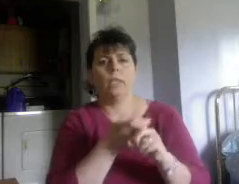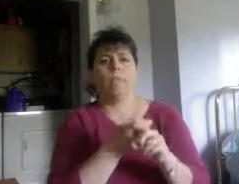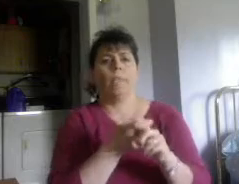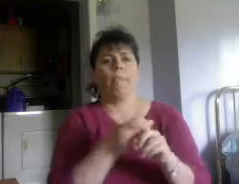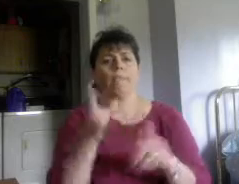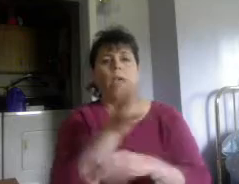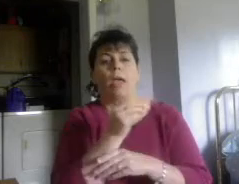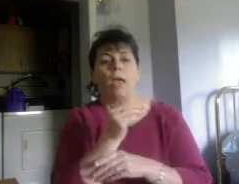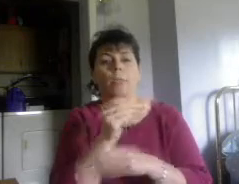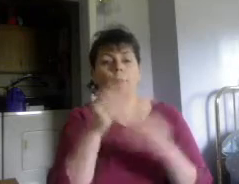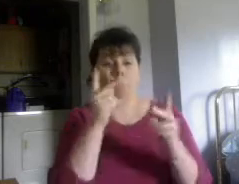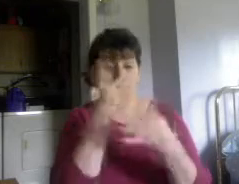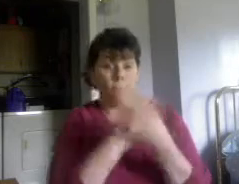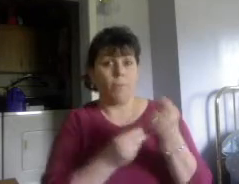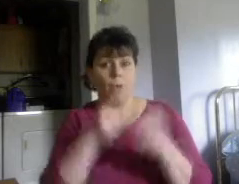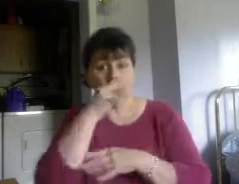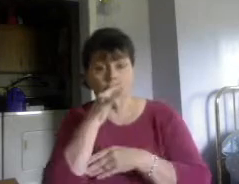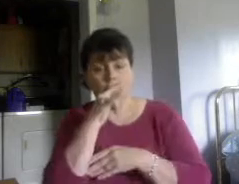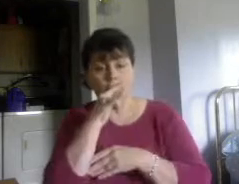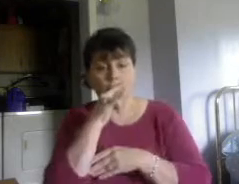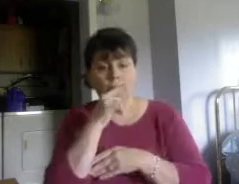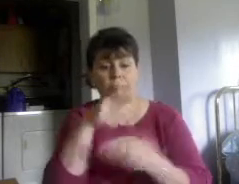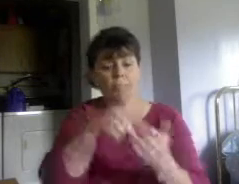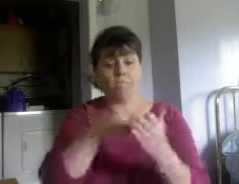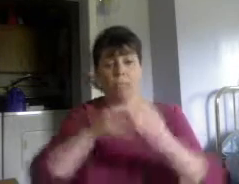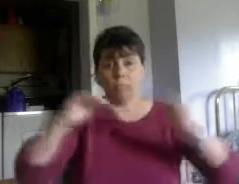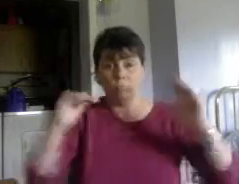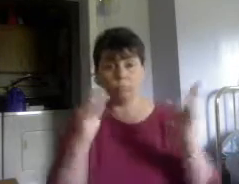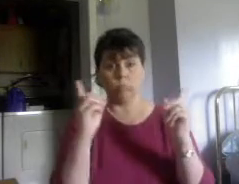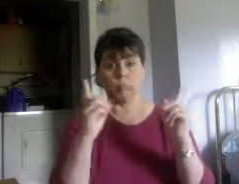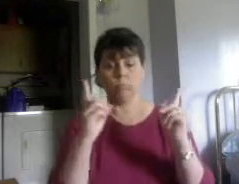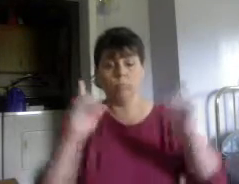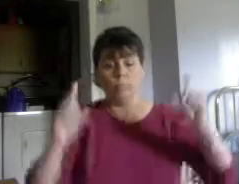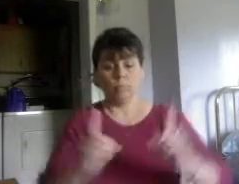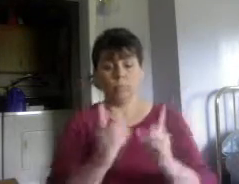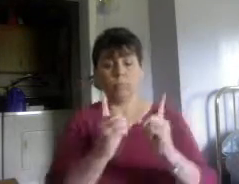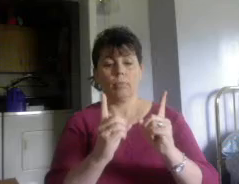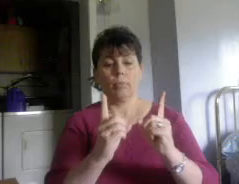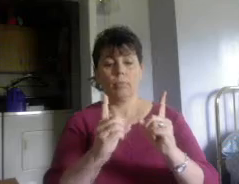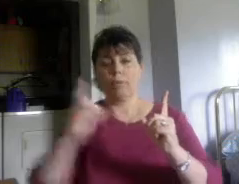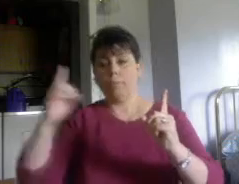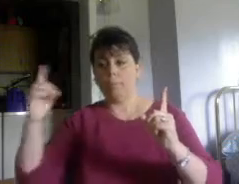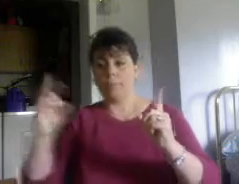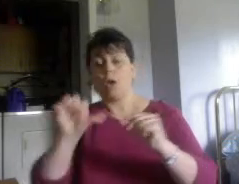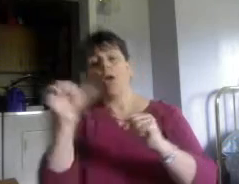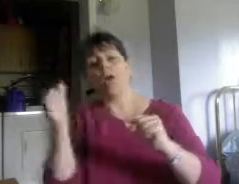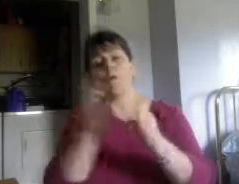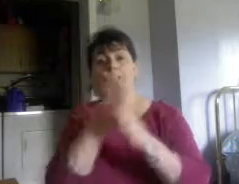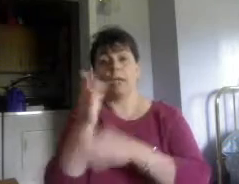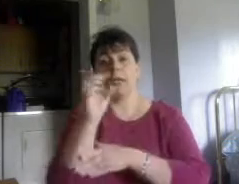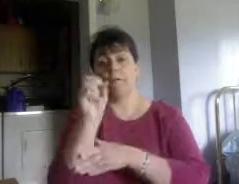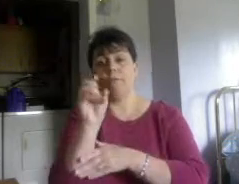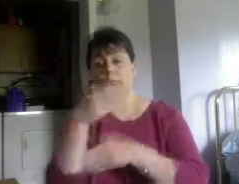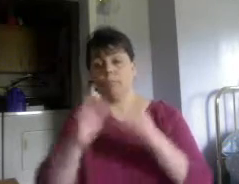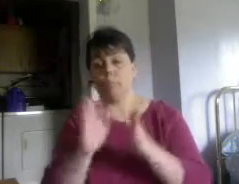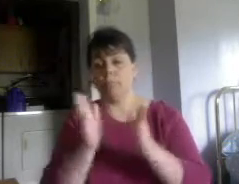each other, however, on opposite sides of the room. Tell one group to walk towards the other. Explain that